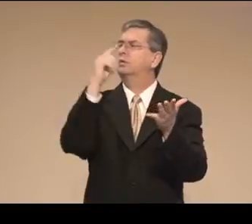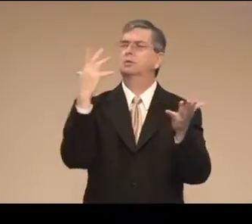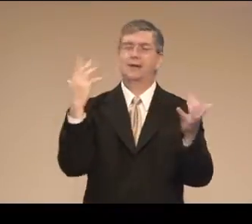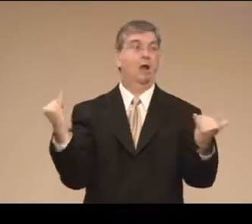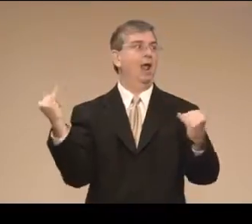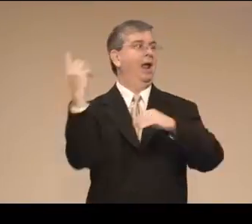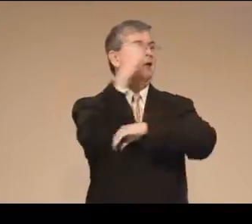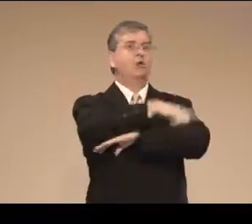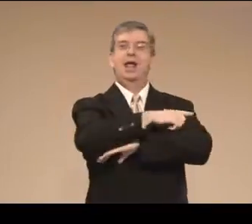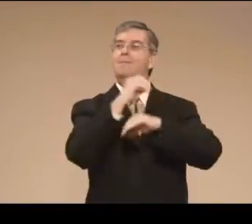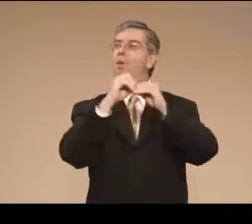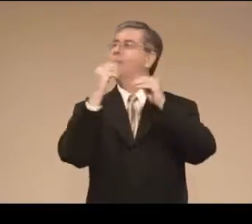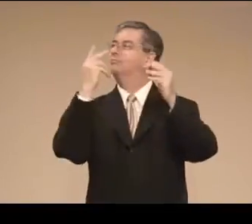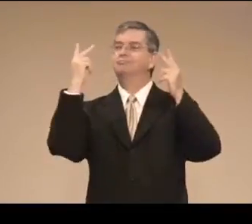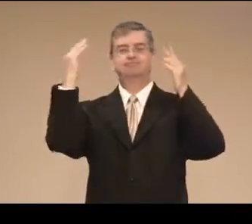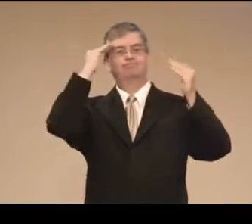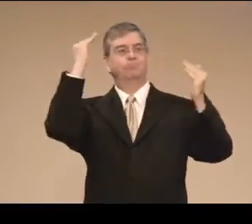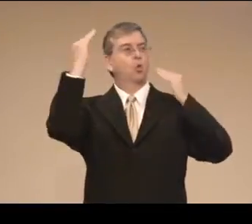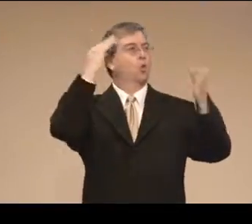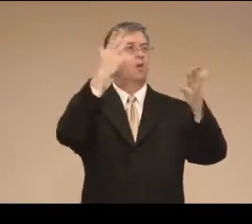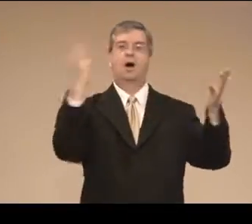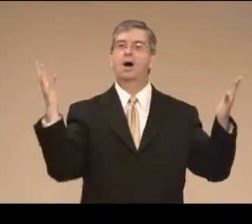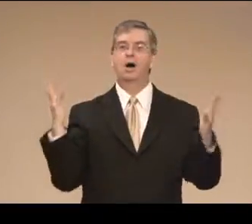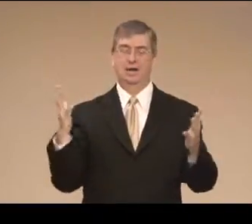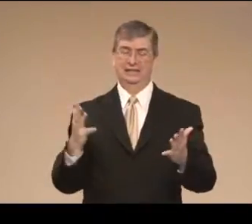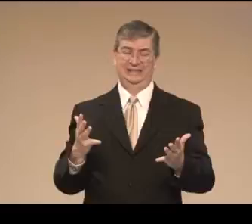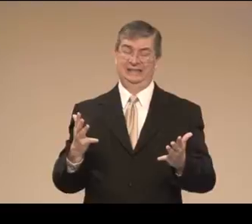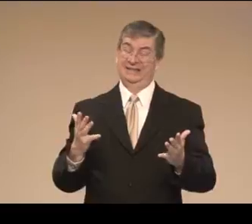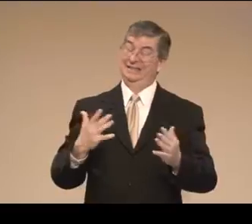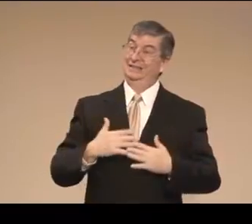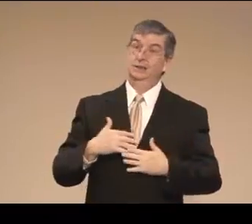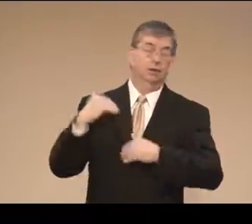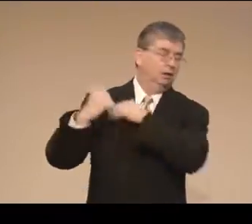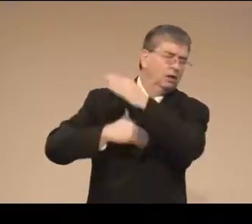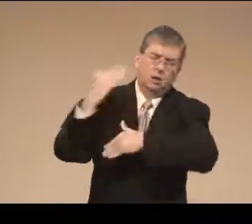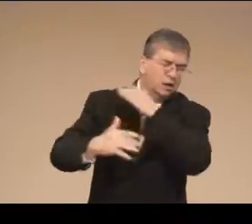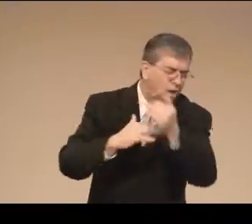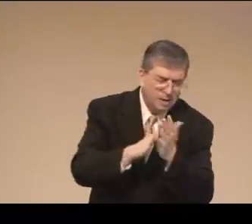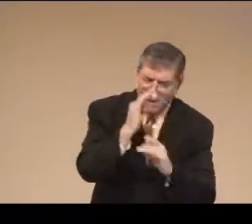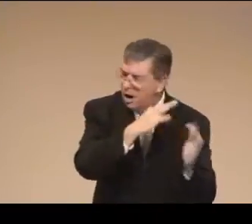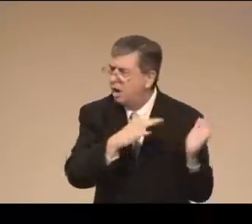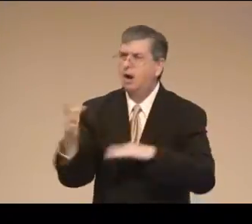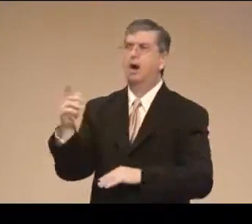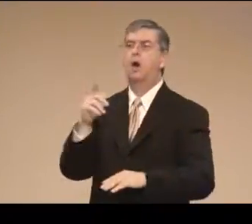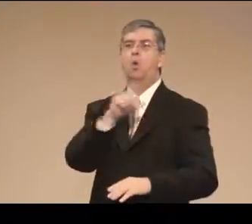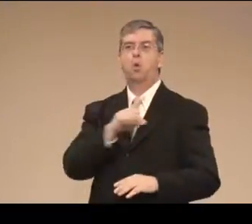I was exposed to a few deaf churches, but now there's so much more that I have seen within the